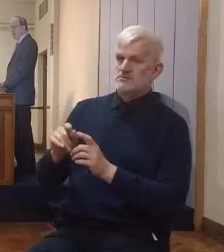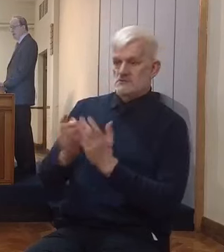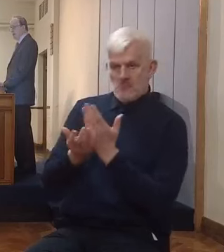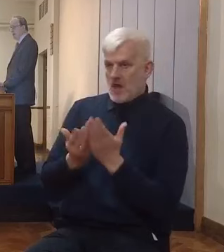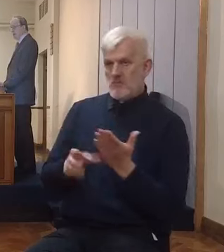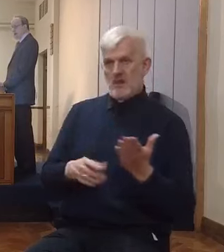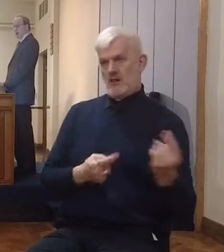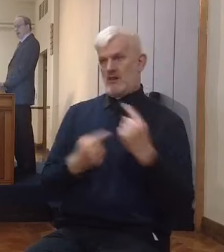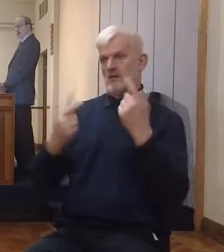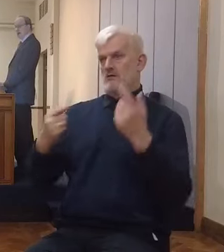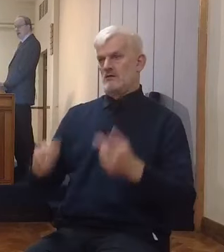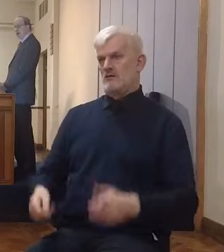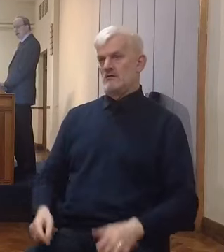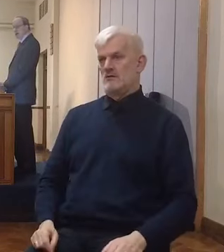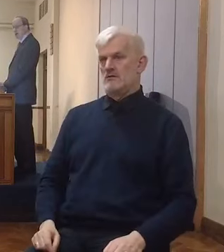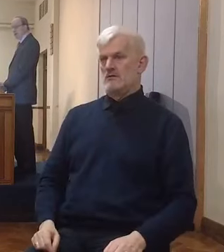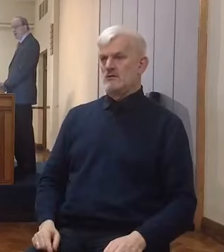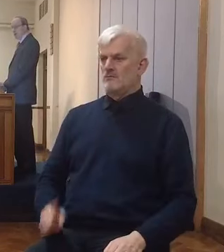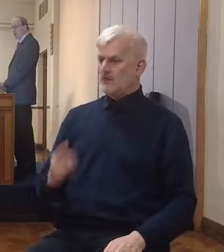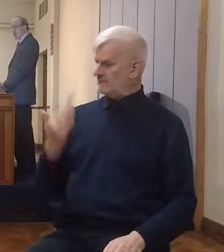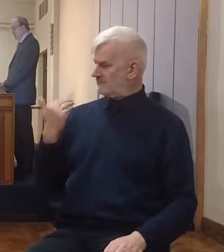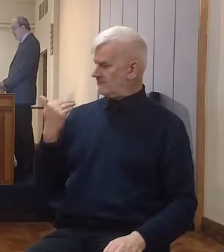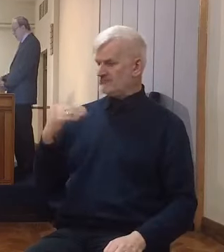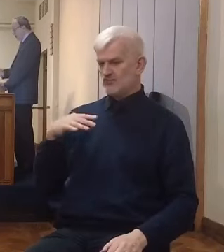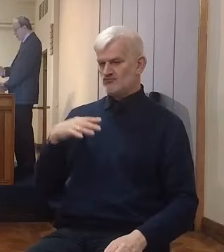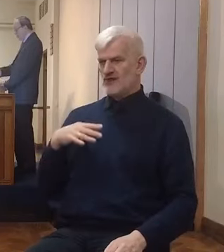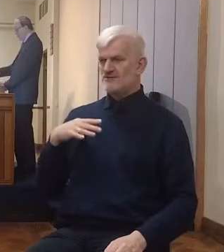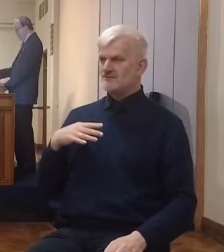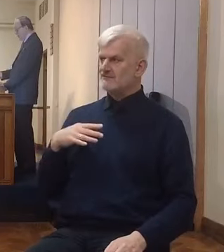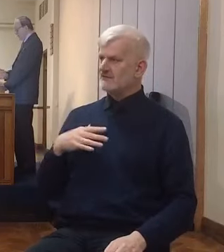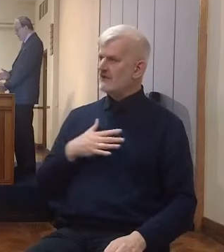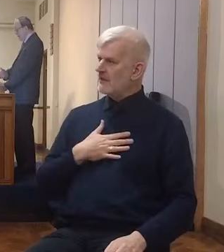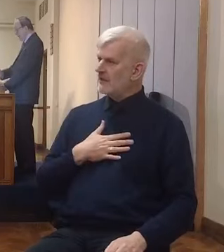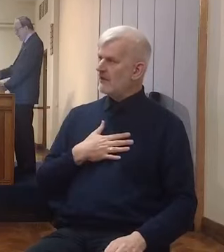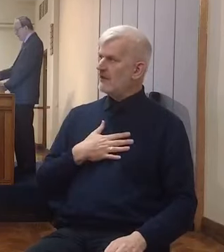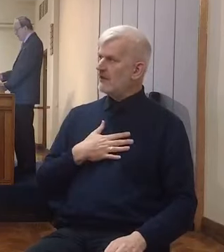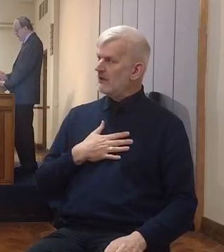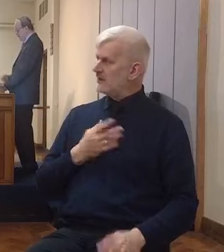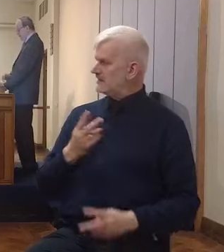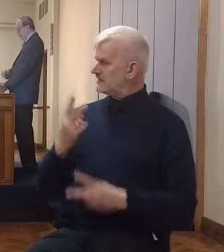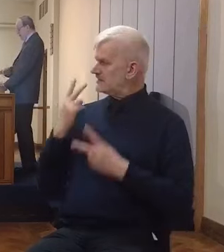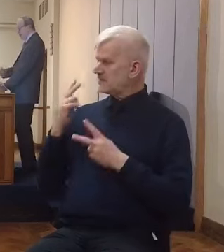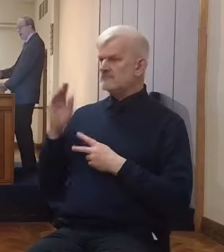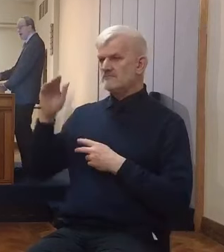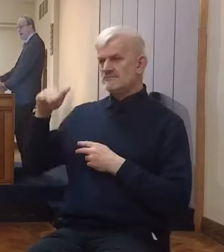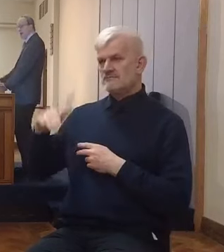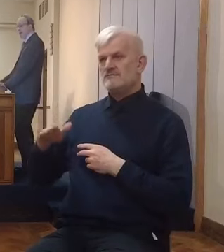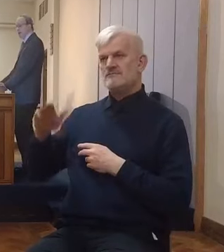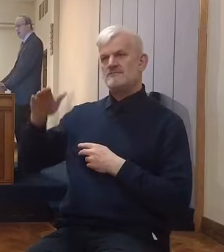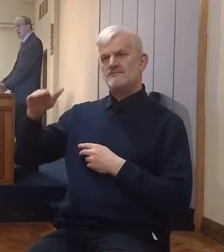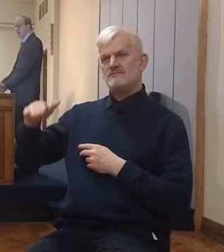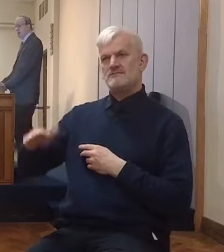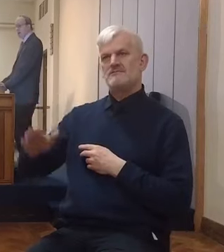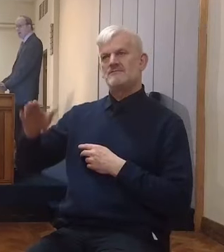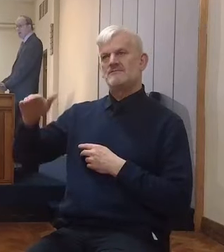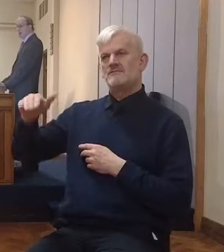God. And yet we had rest for some time. You always see these things